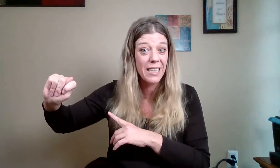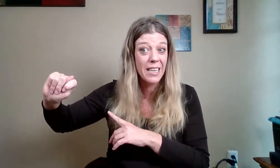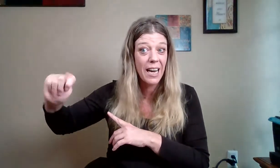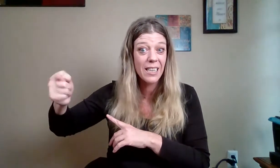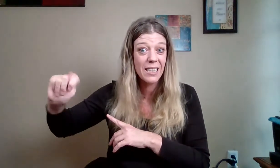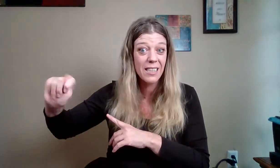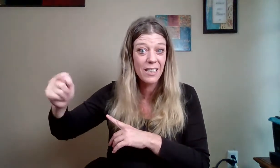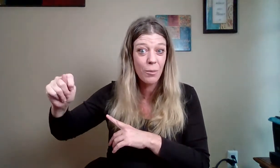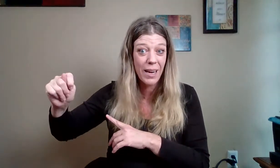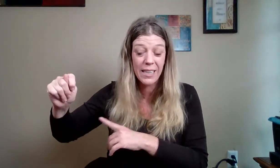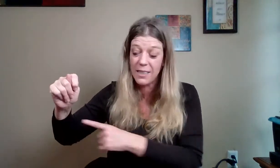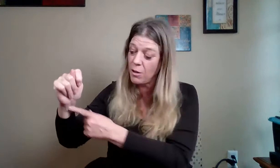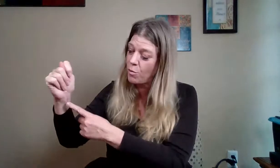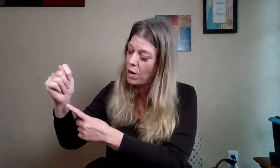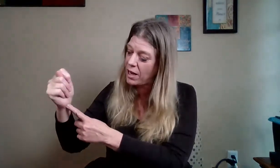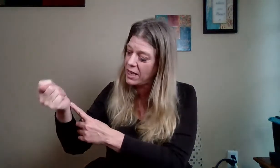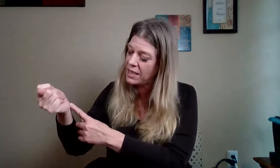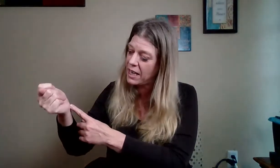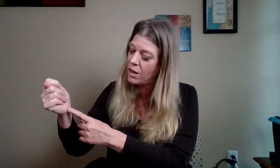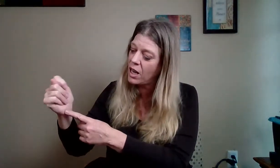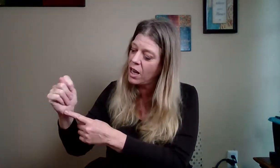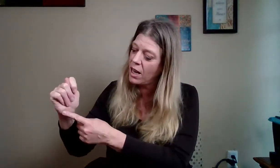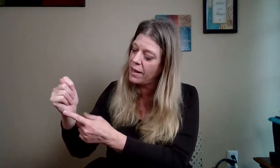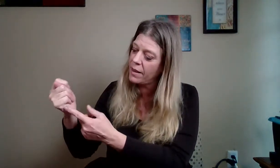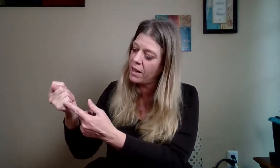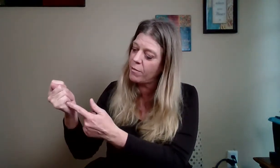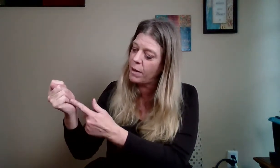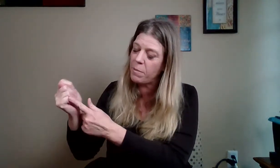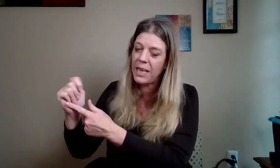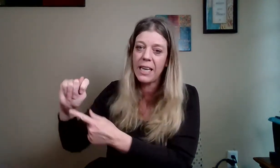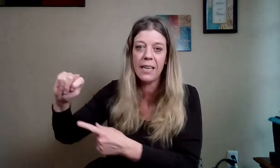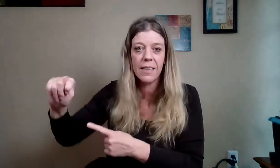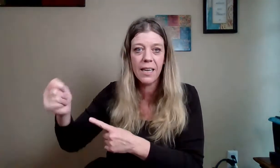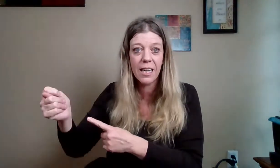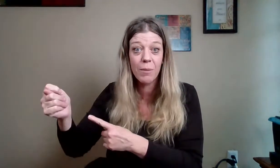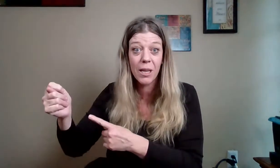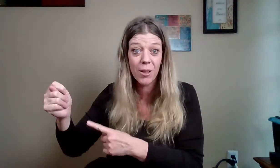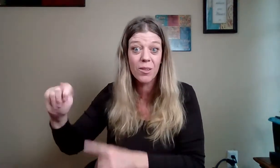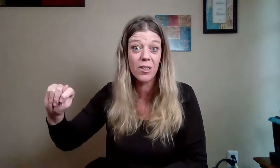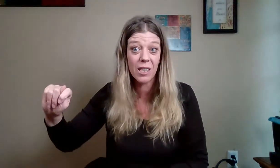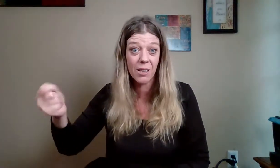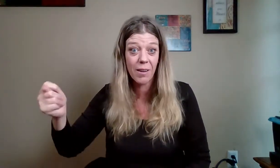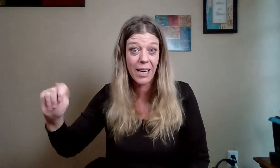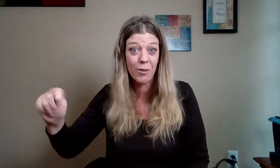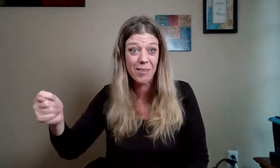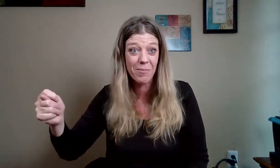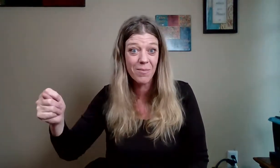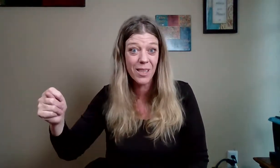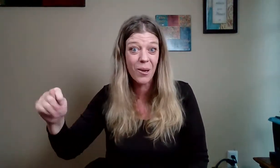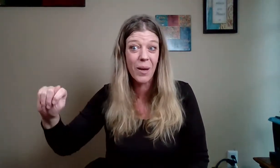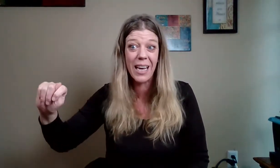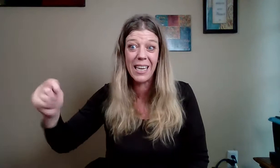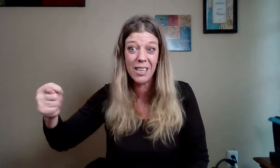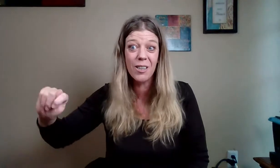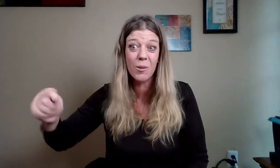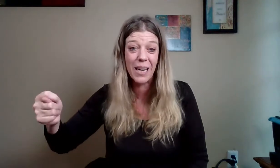T hand twice, rock it down. I think of my pinky side coming closer to the ground. Okay,